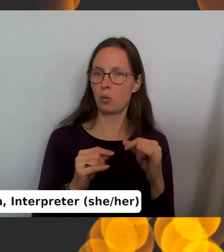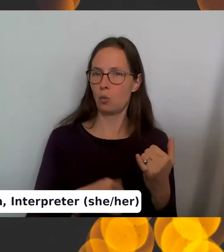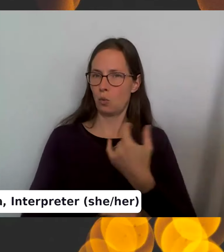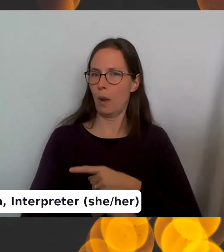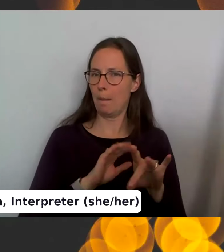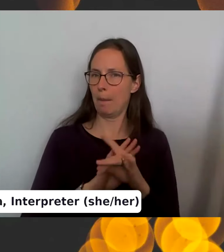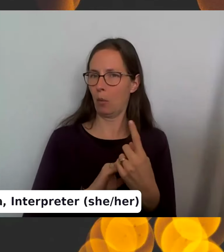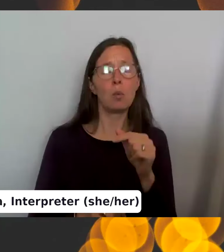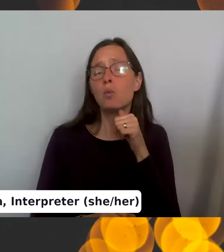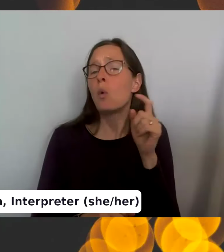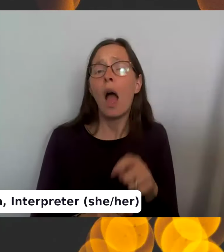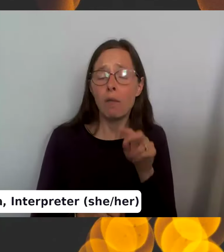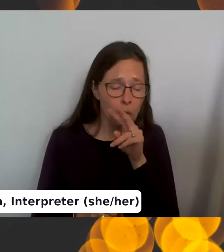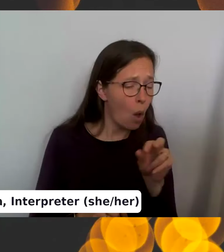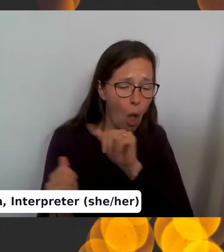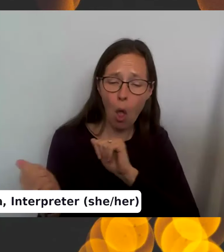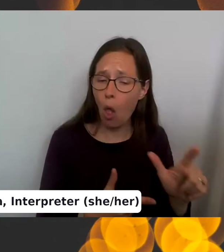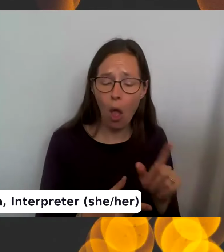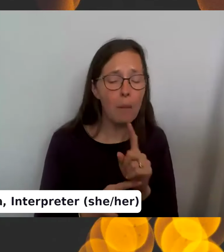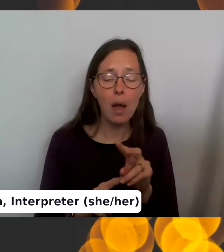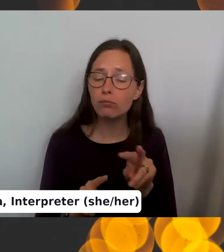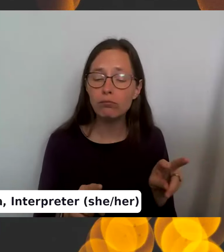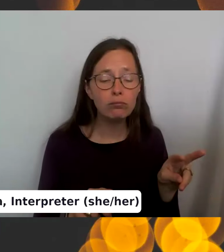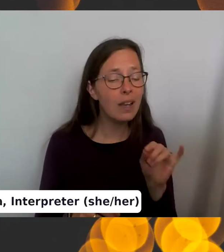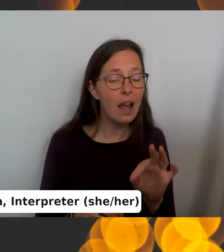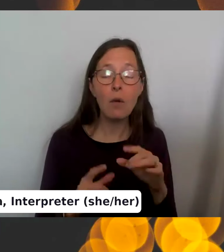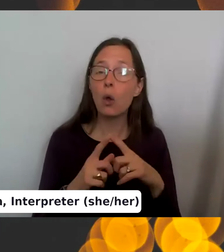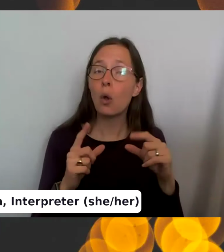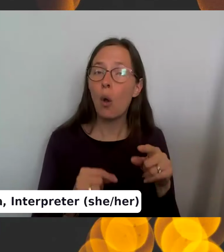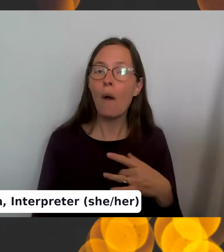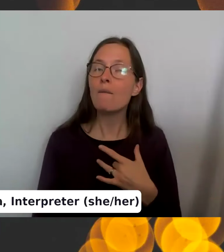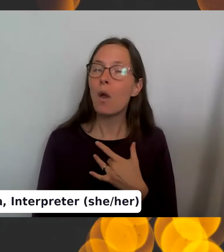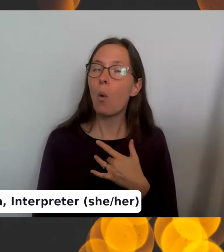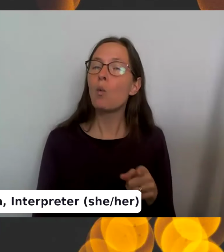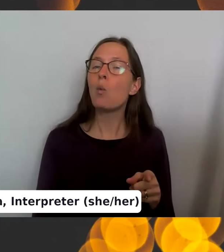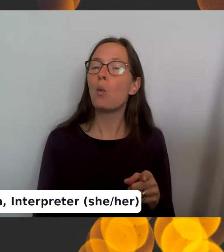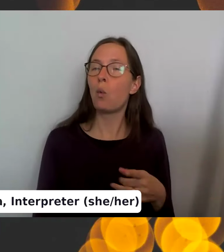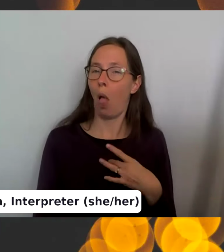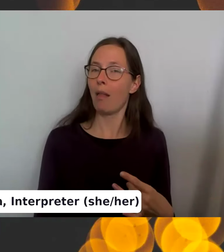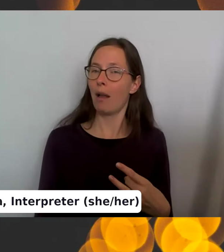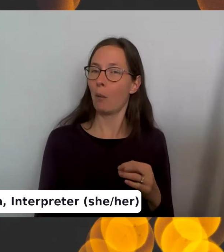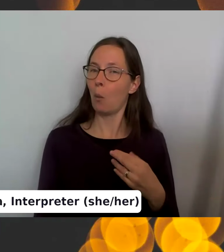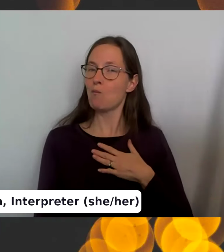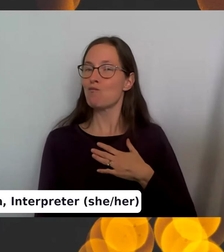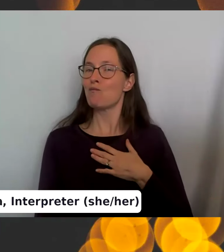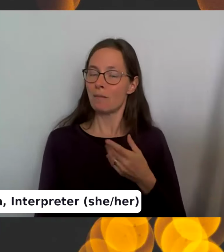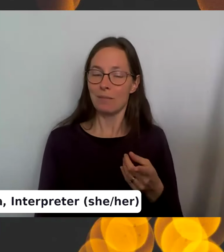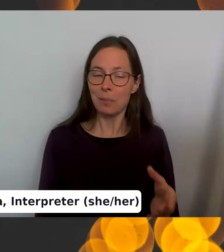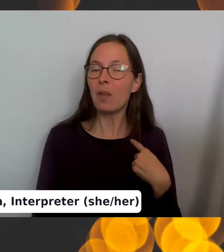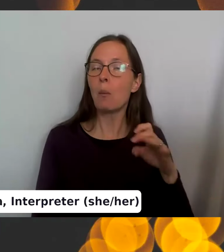You don't have to go through all of them. But if there's a card that appeals to you for some reason, I want you to just pick it out of the